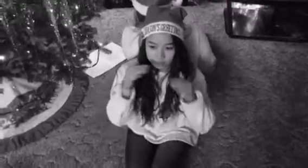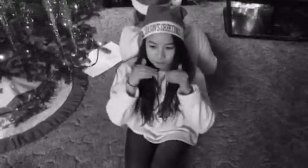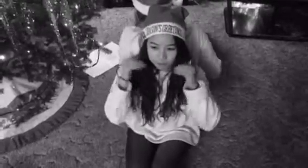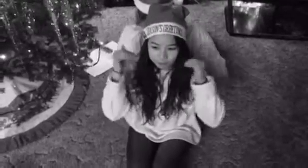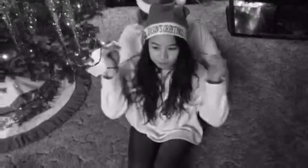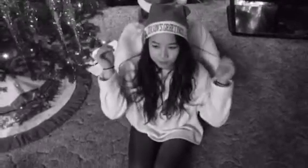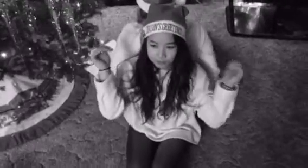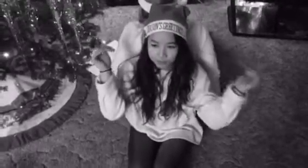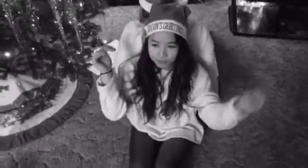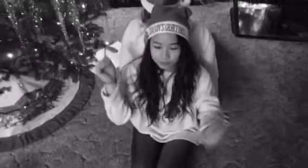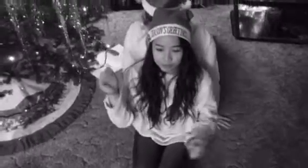memory